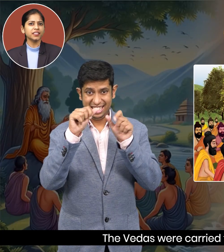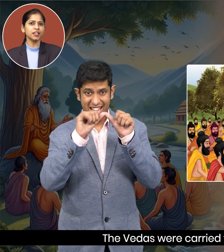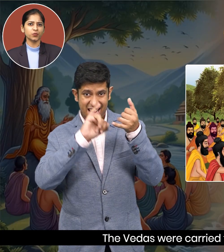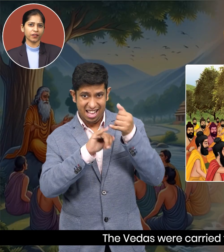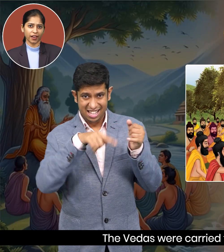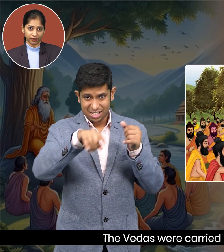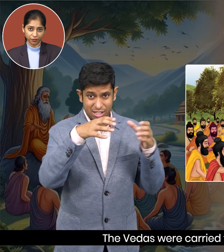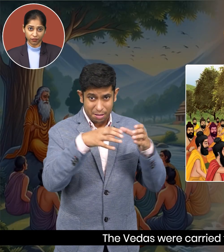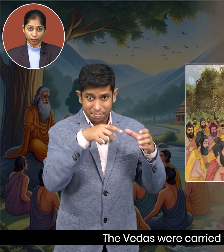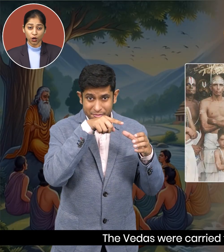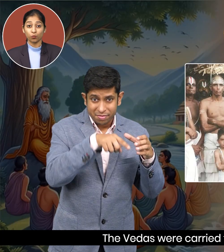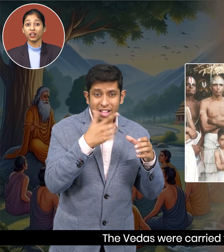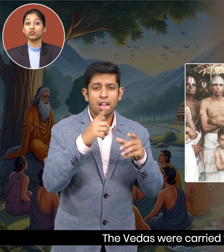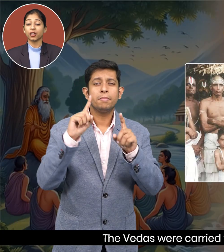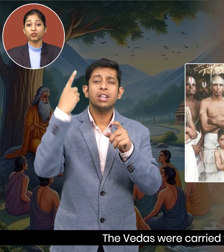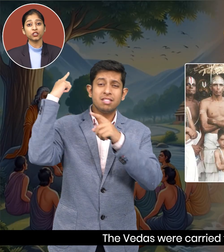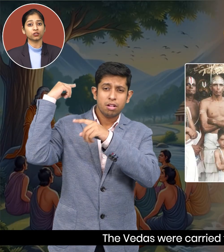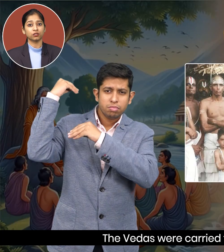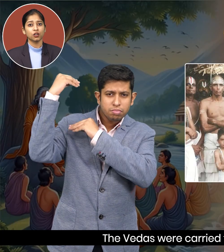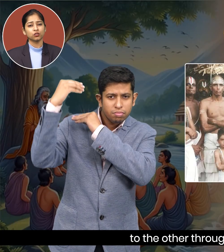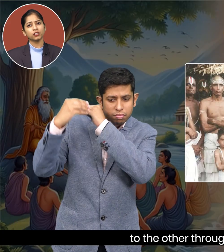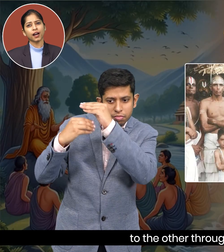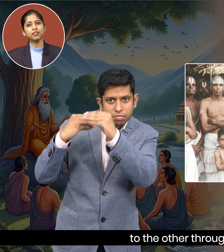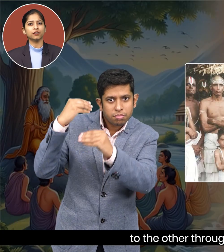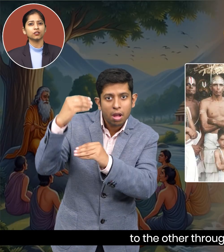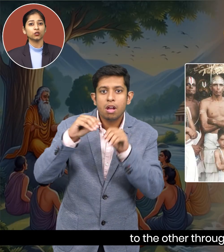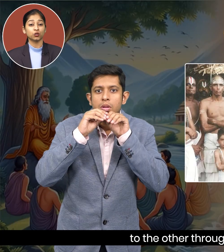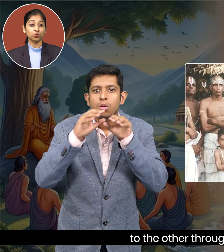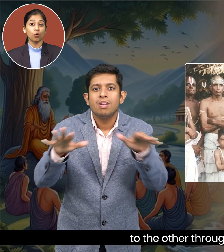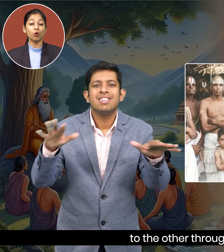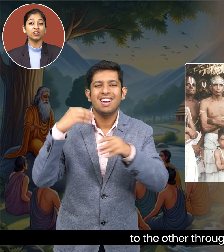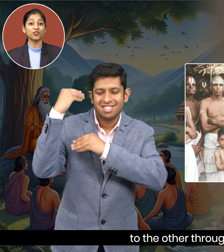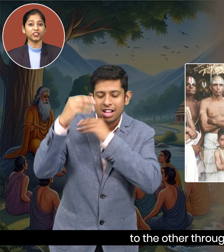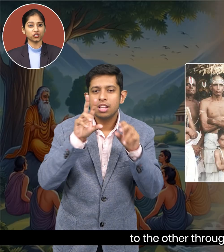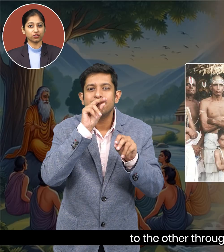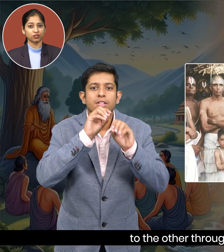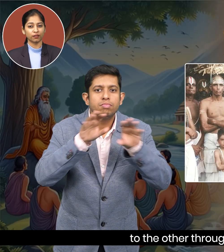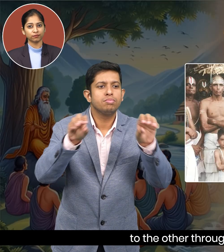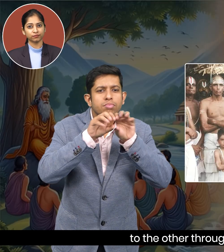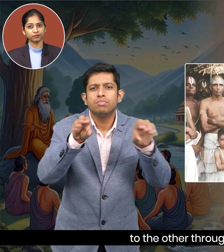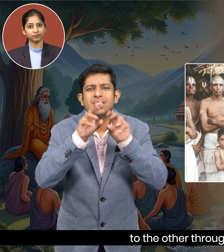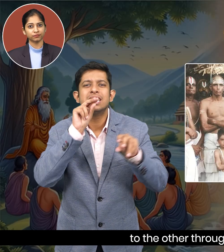The Vedas were carried from one generation to the other through oral tradition.